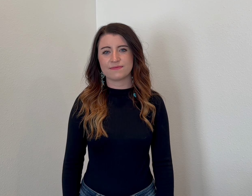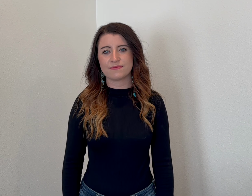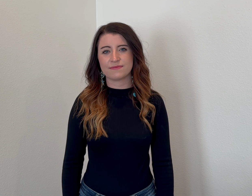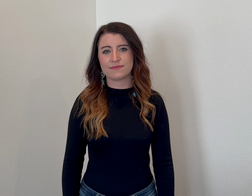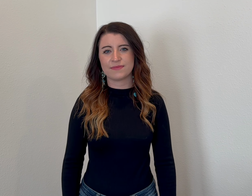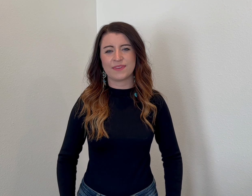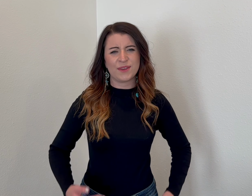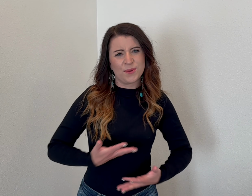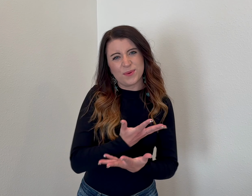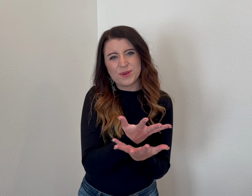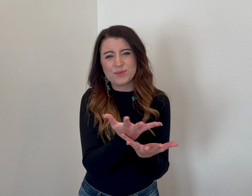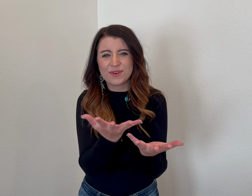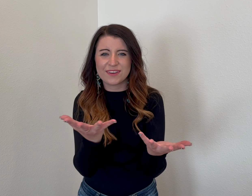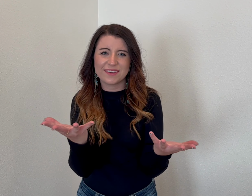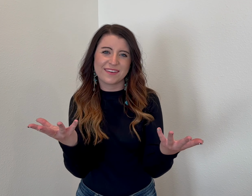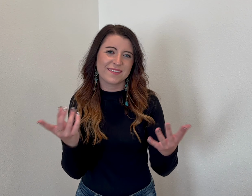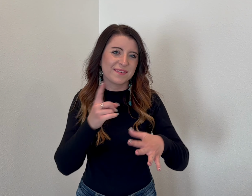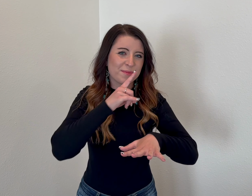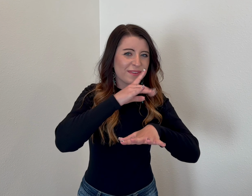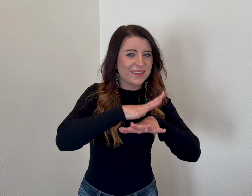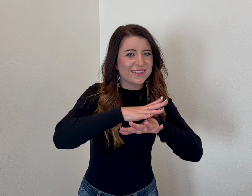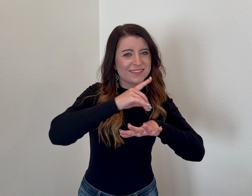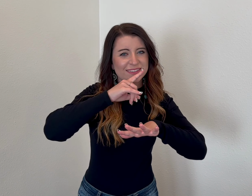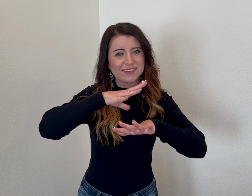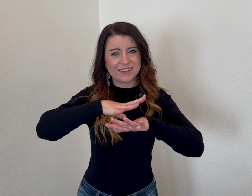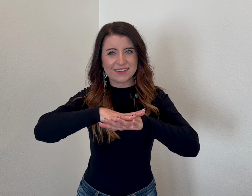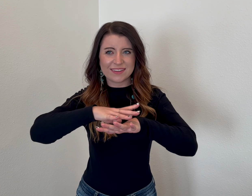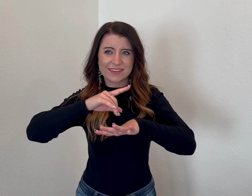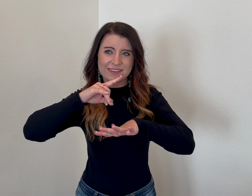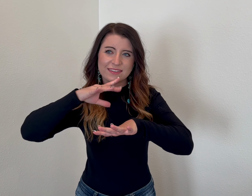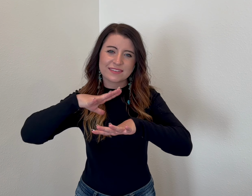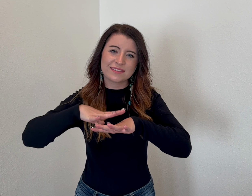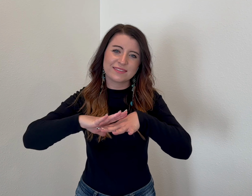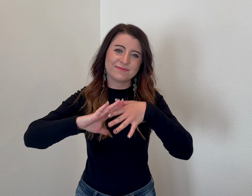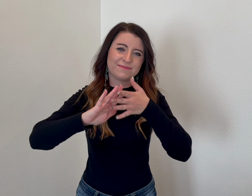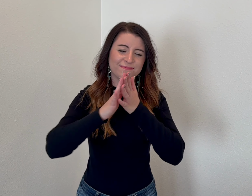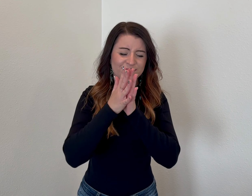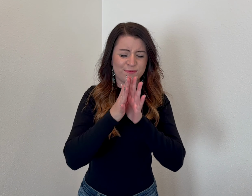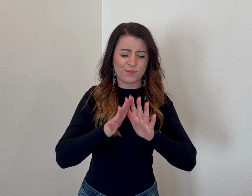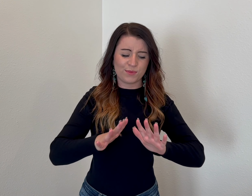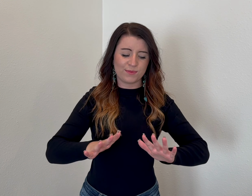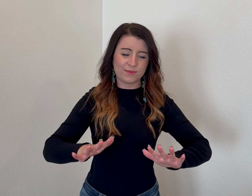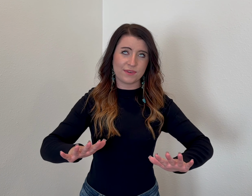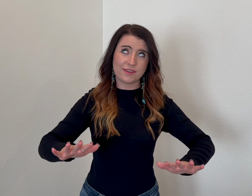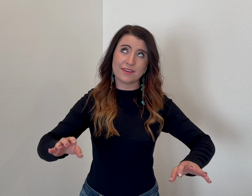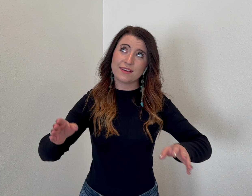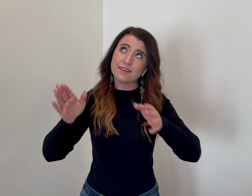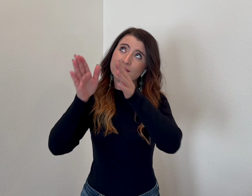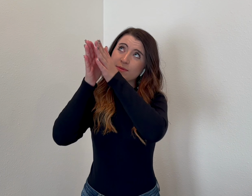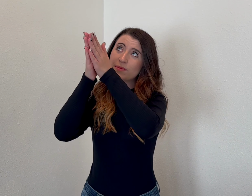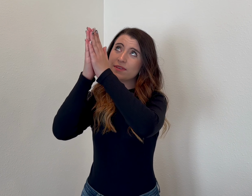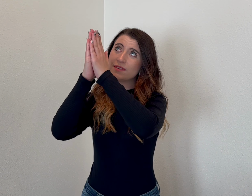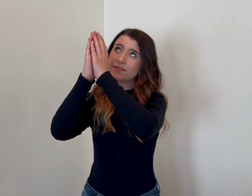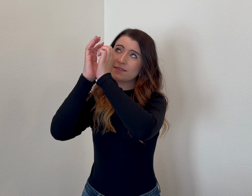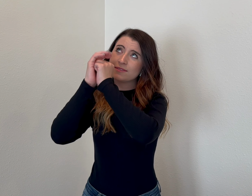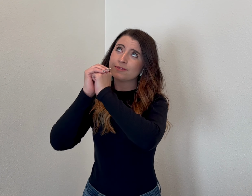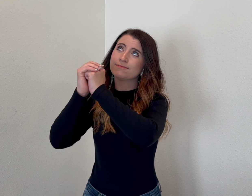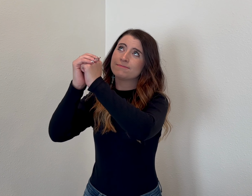We pray for blessings, we pray for peace